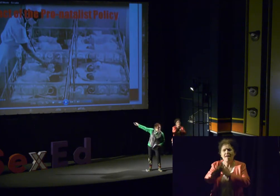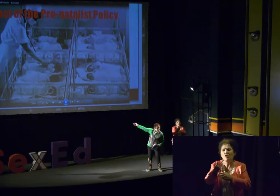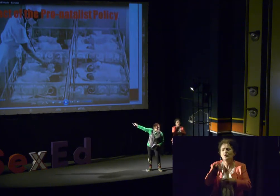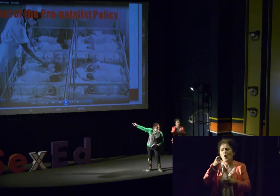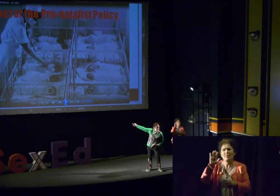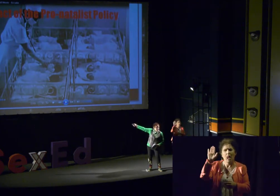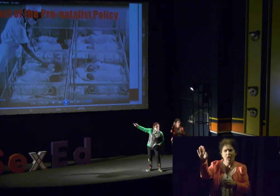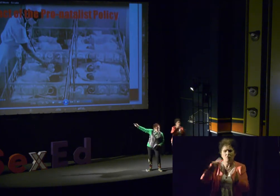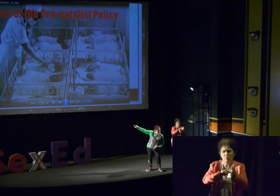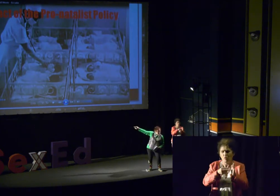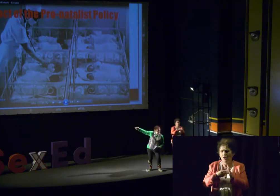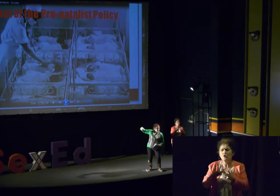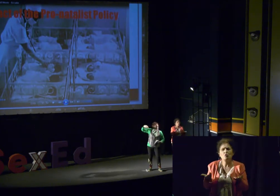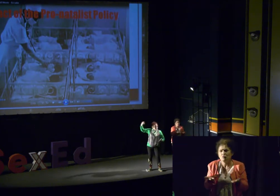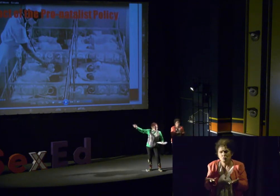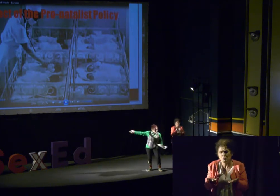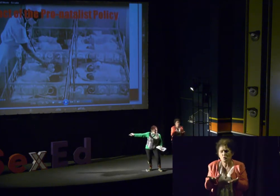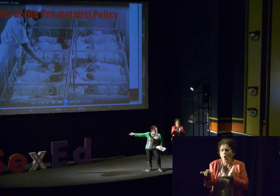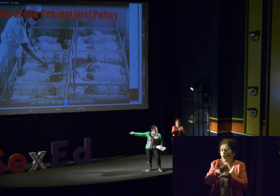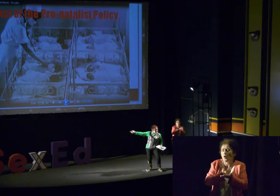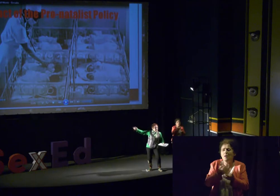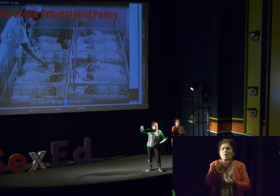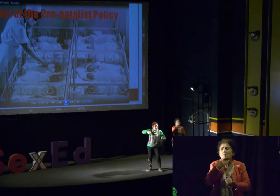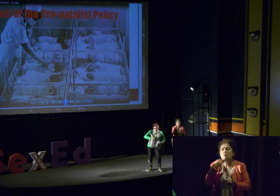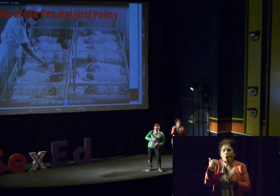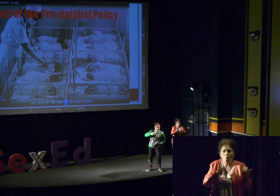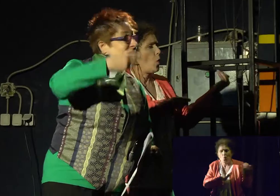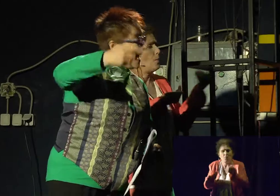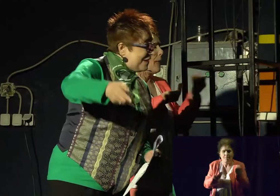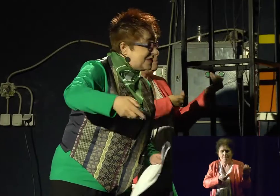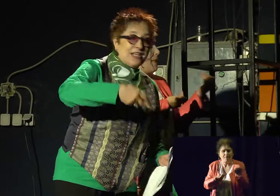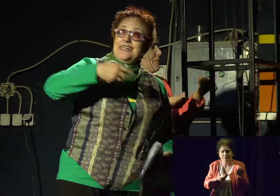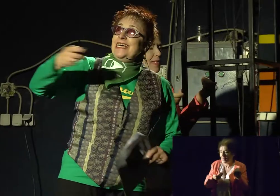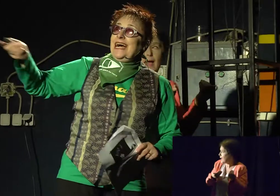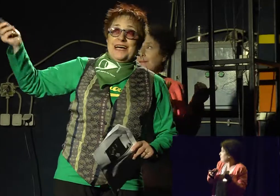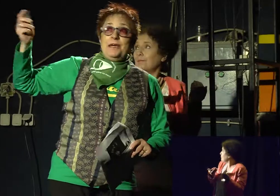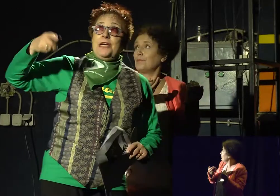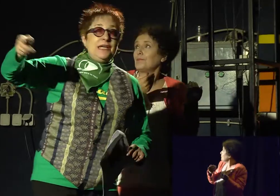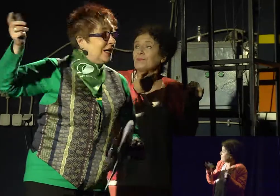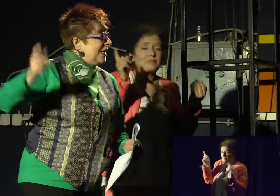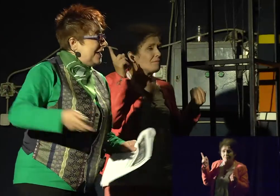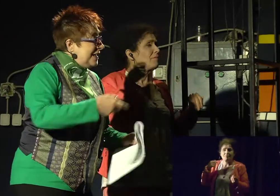see? Many babies. At the year after